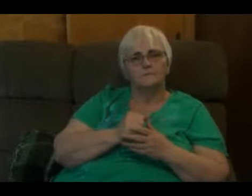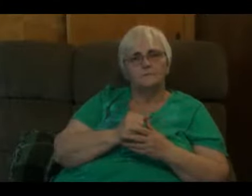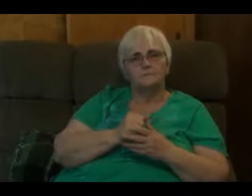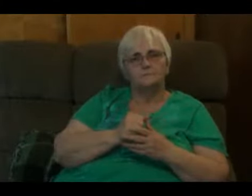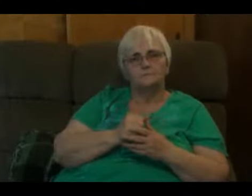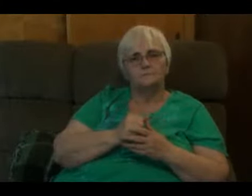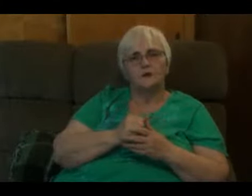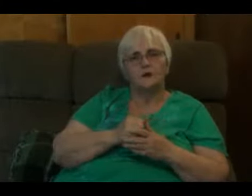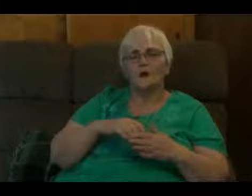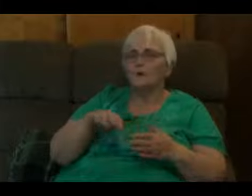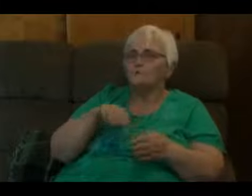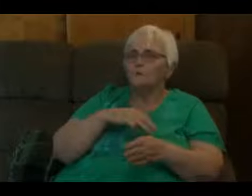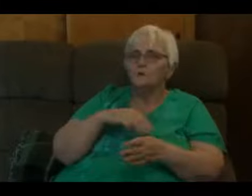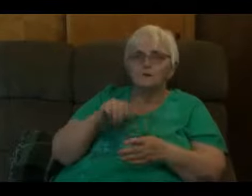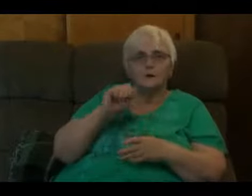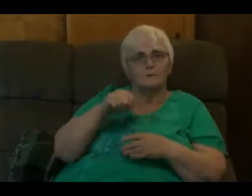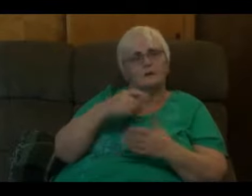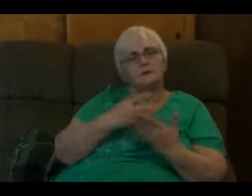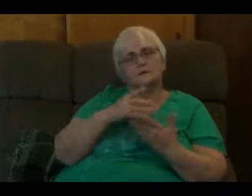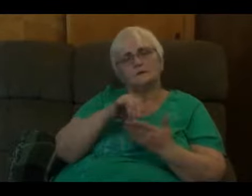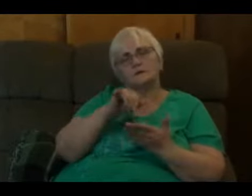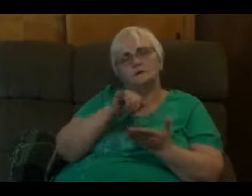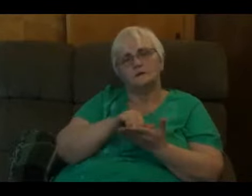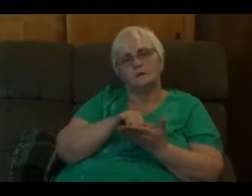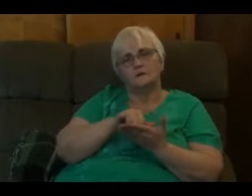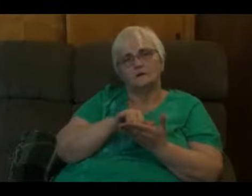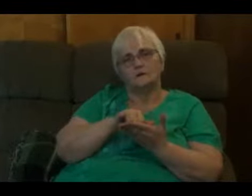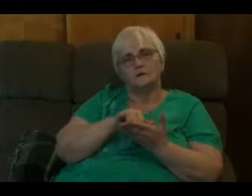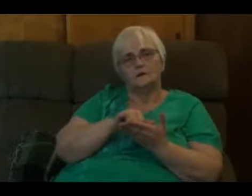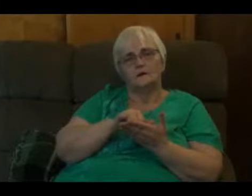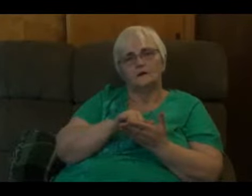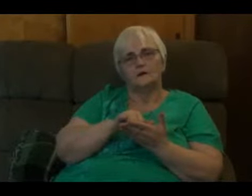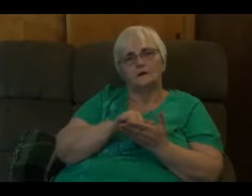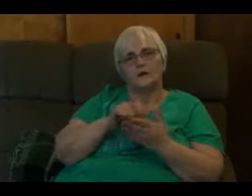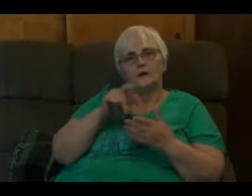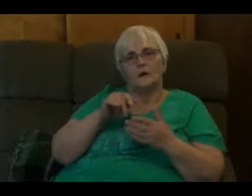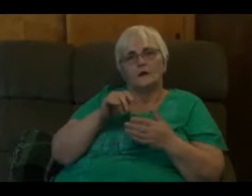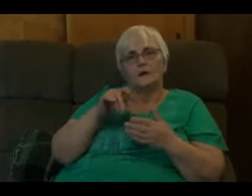You know, musical ability, things like that. Ben found this thing